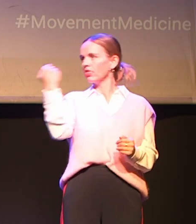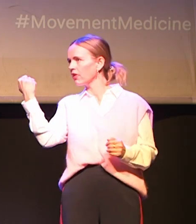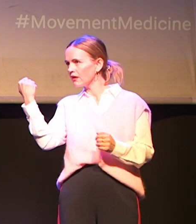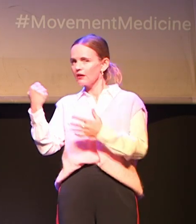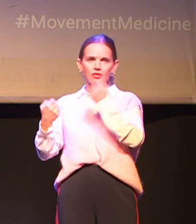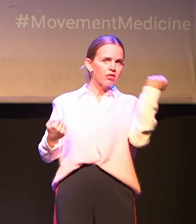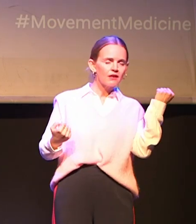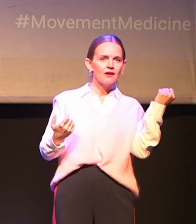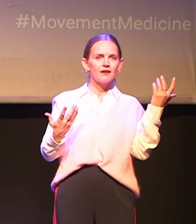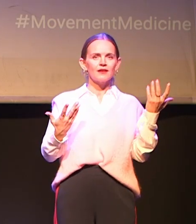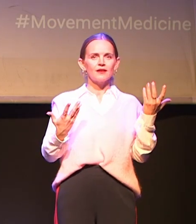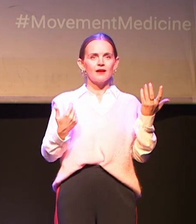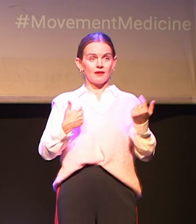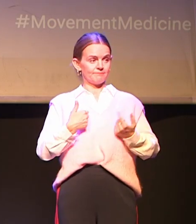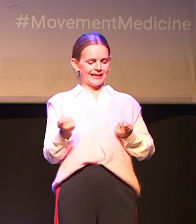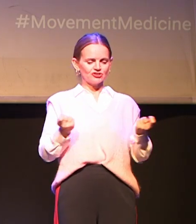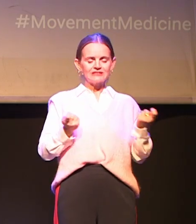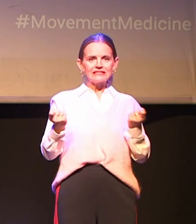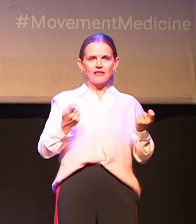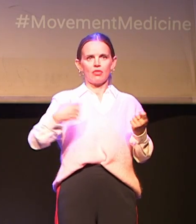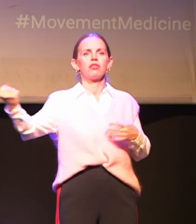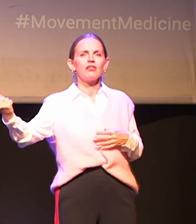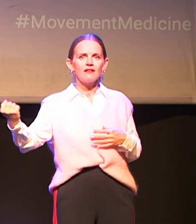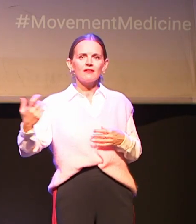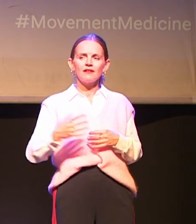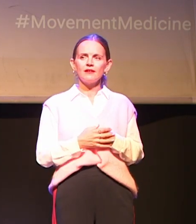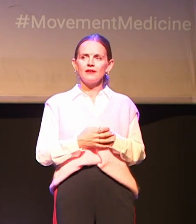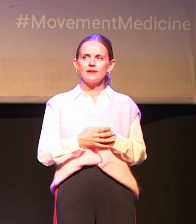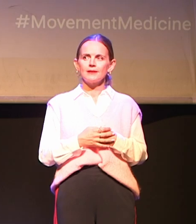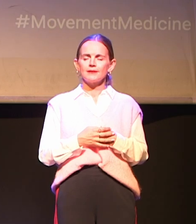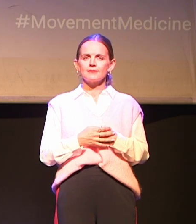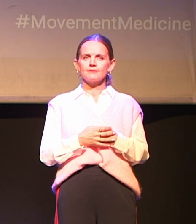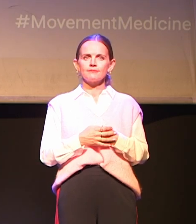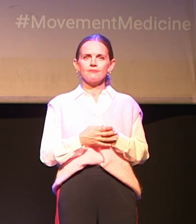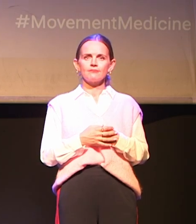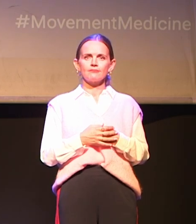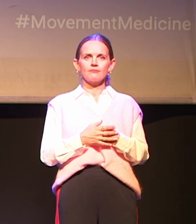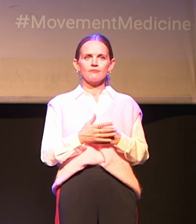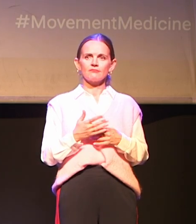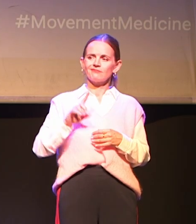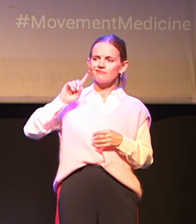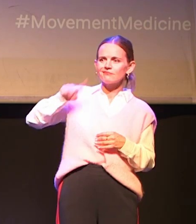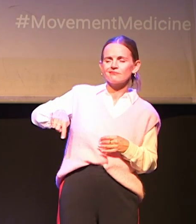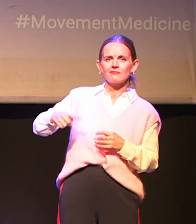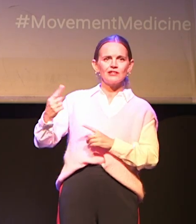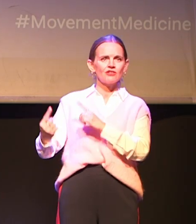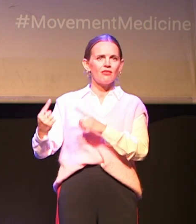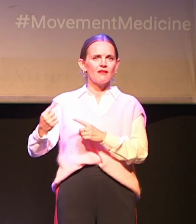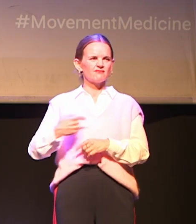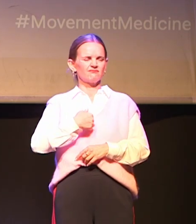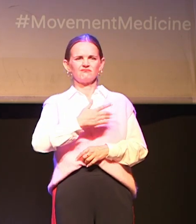perception. We guard against relationship and being known, needing each other, all these things.